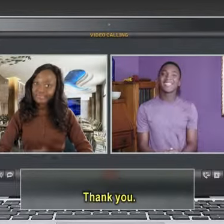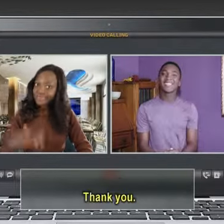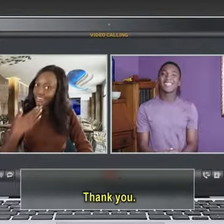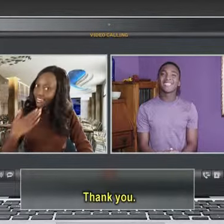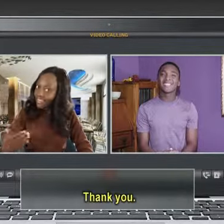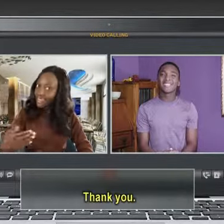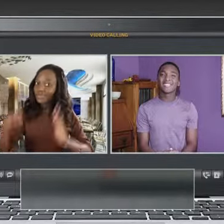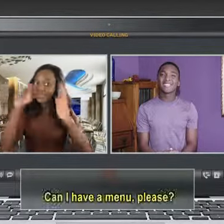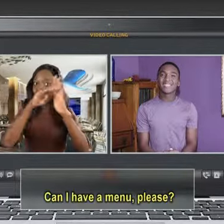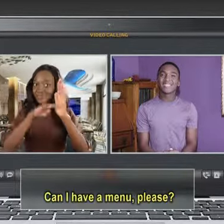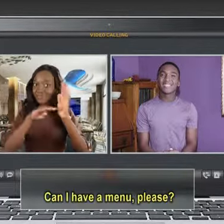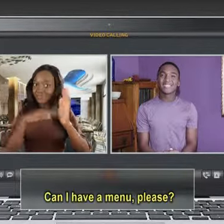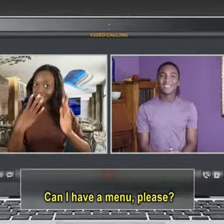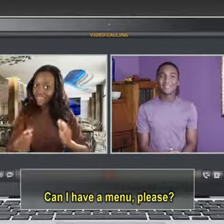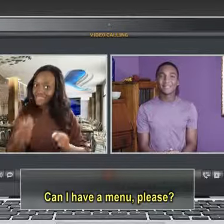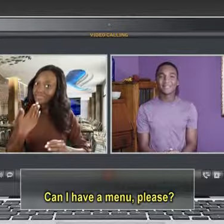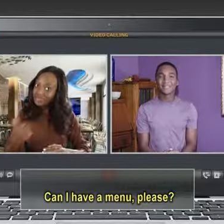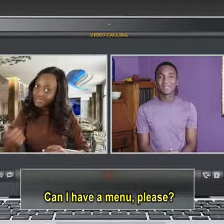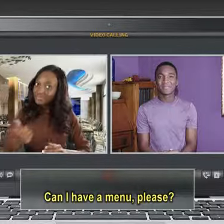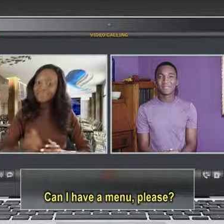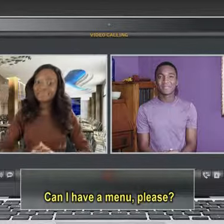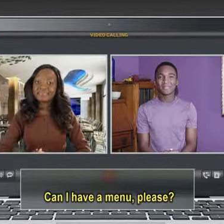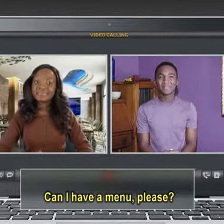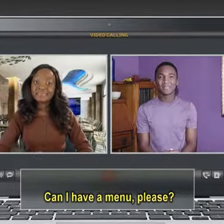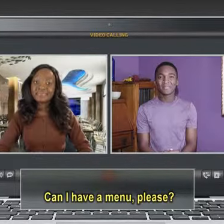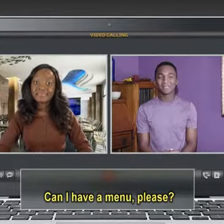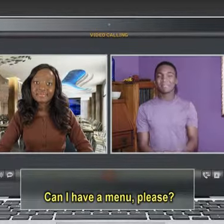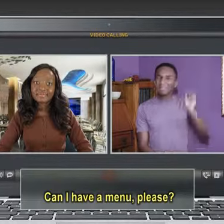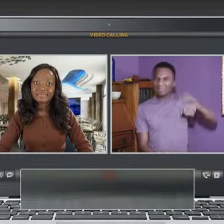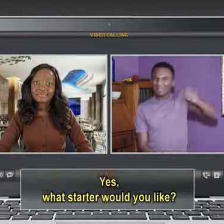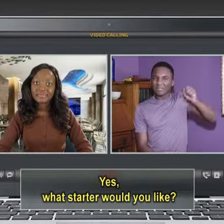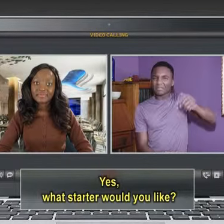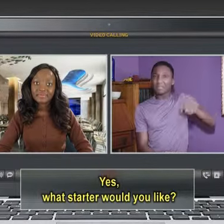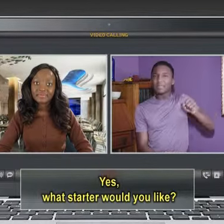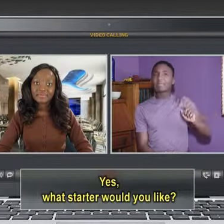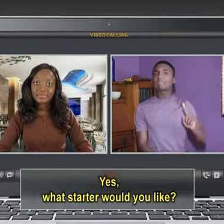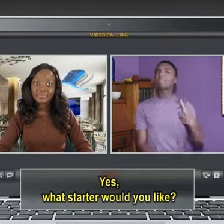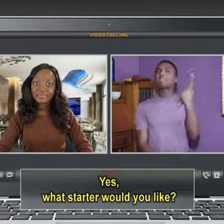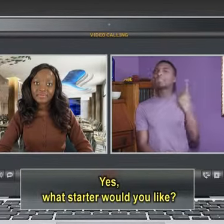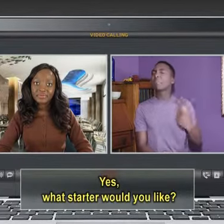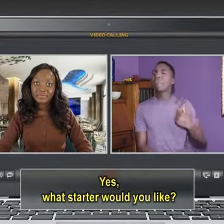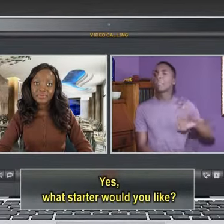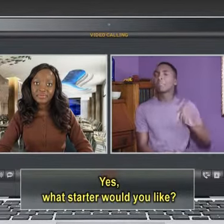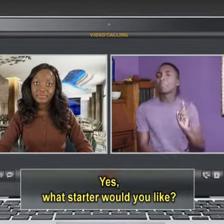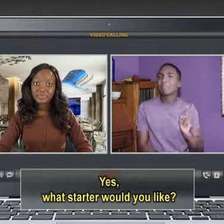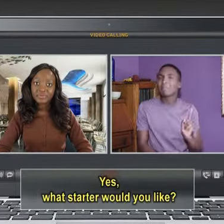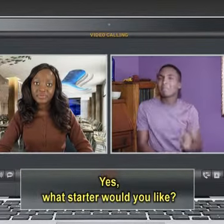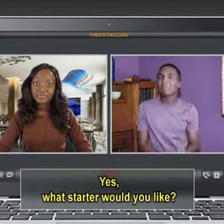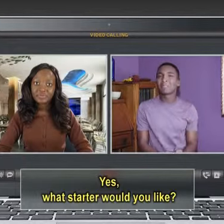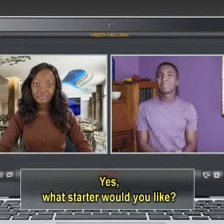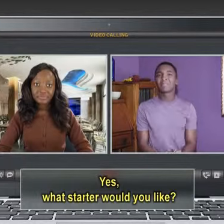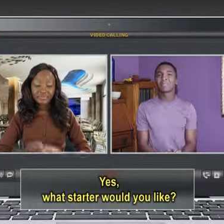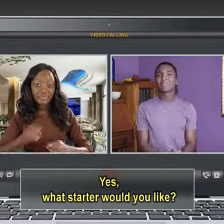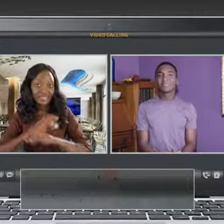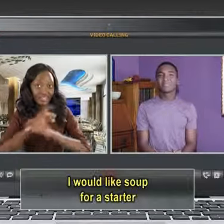Thank you. Can I have a menu, please? Yes. Yes. What starter would you like? I